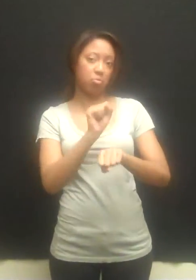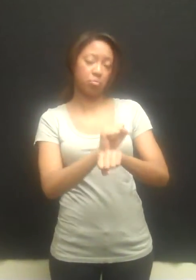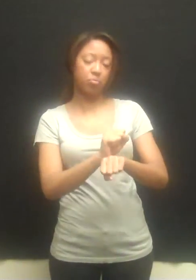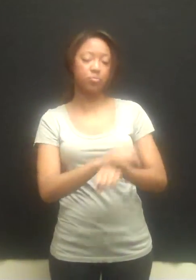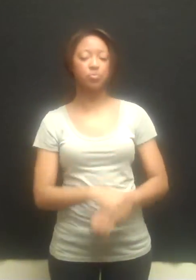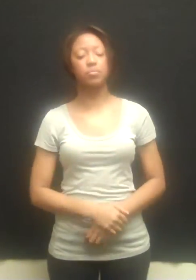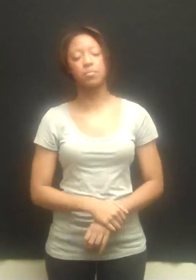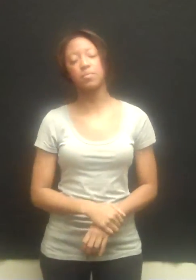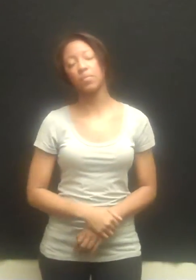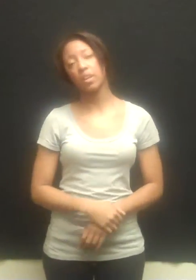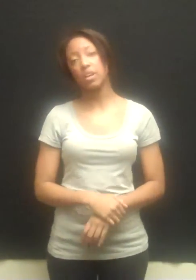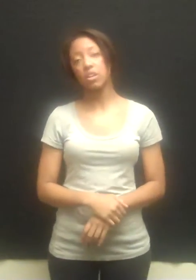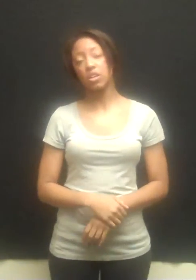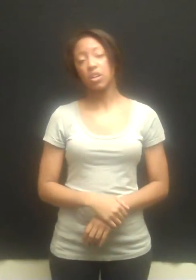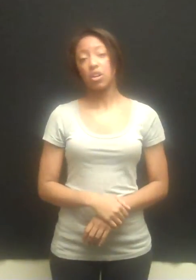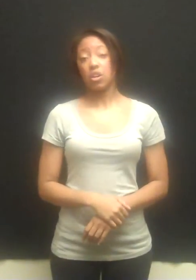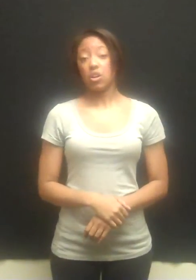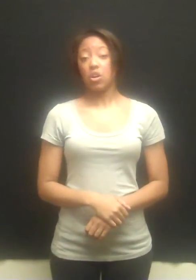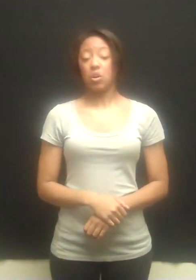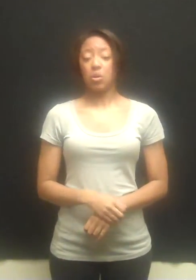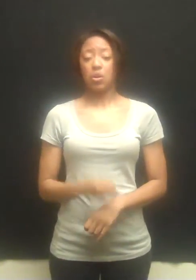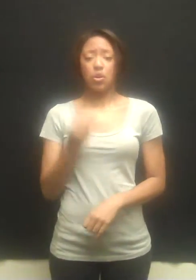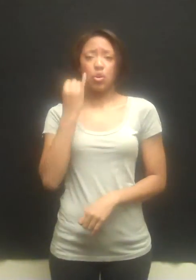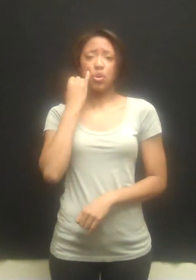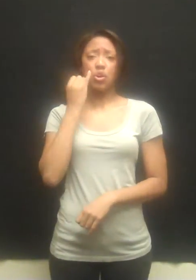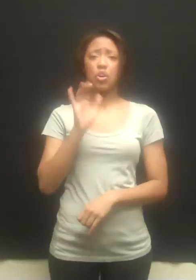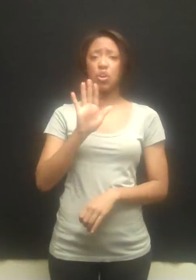Suppose you're involved in meetings, or you need to contact people through the telephone.